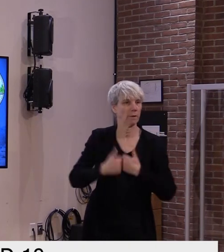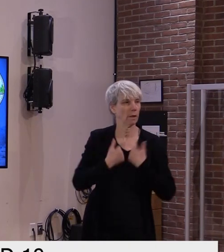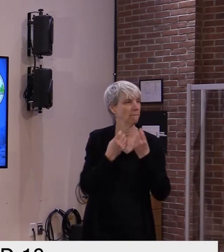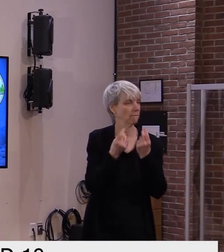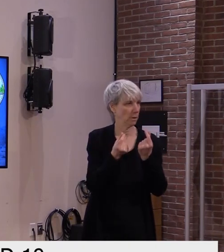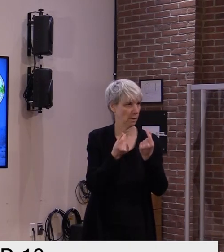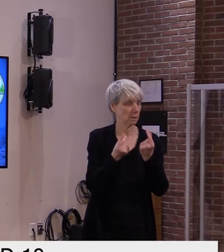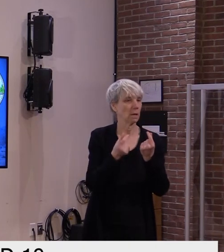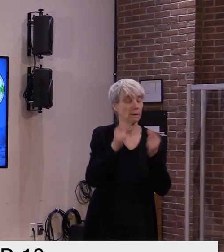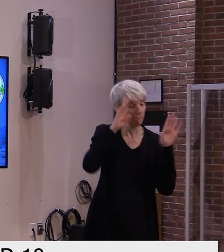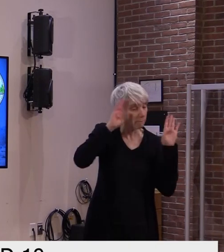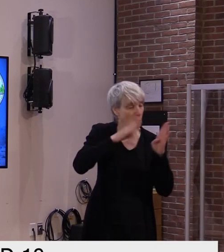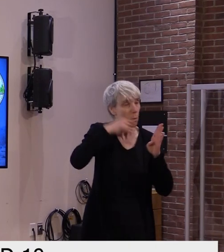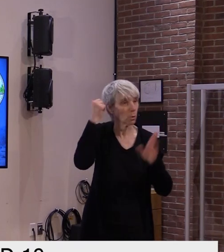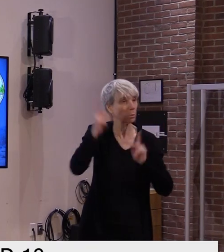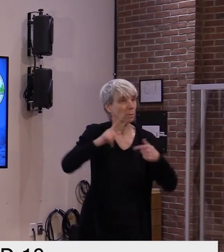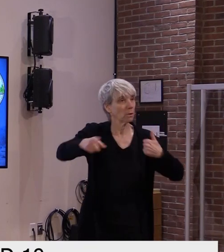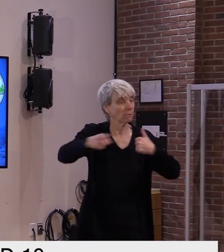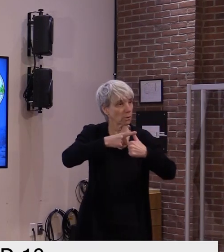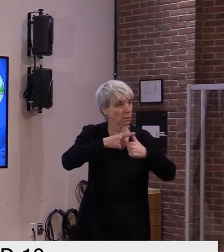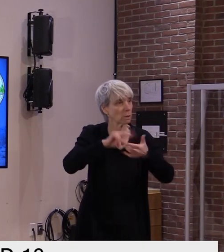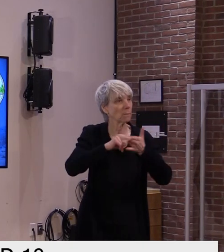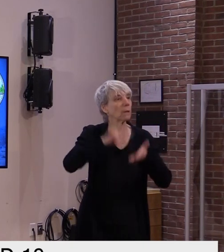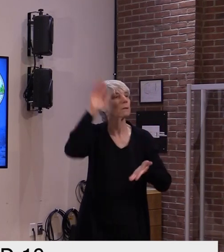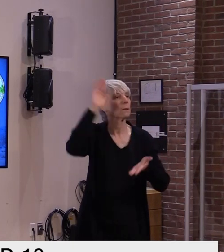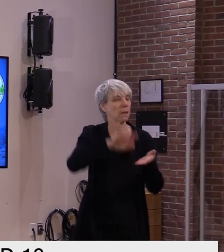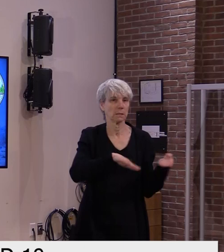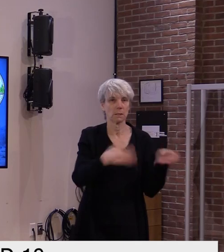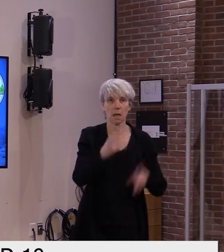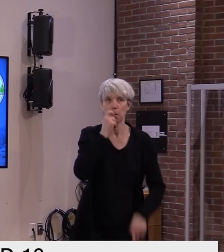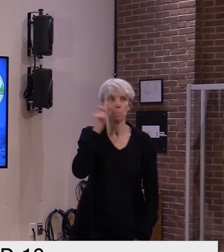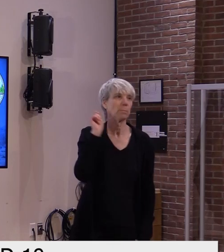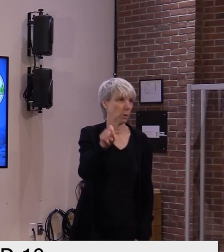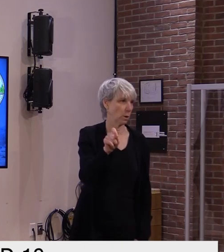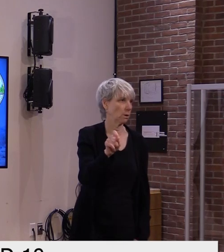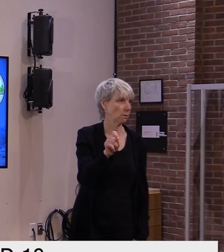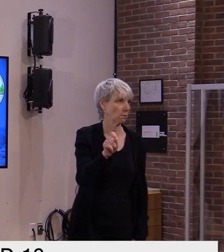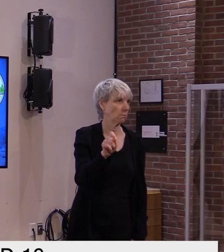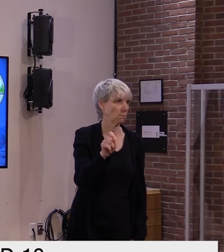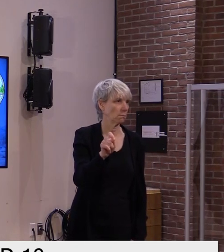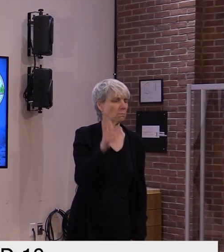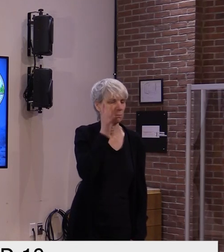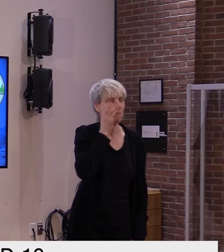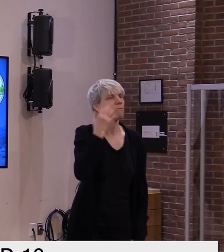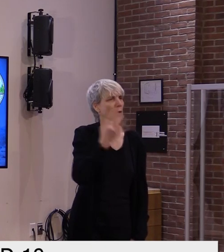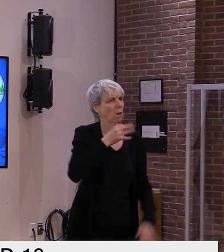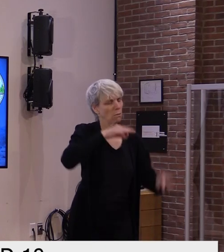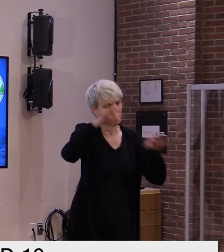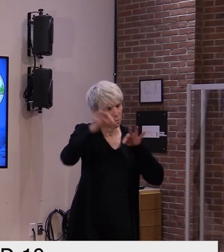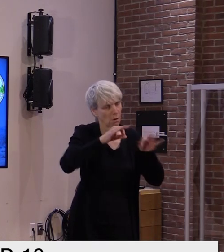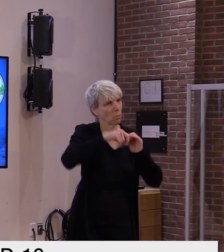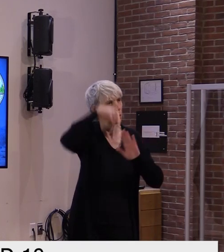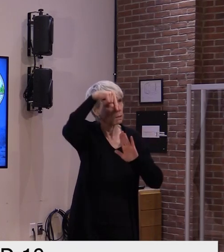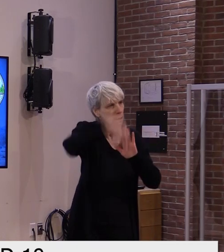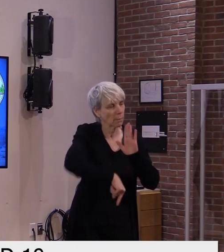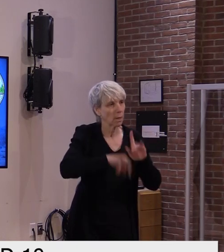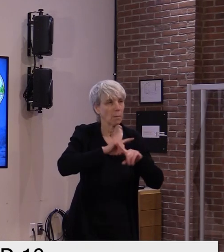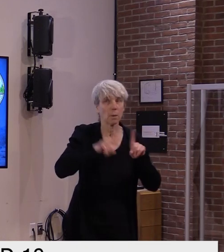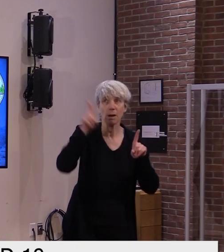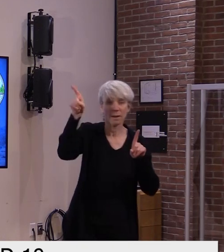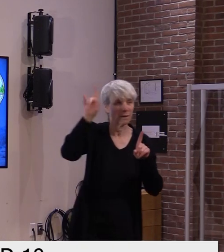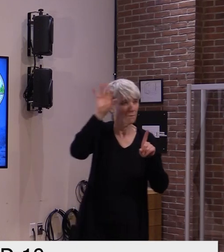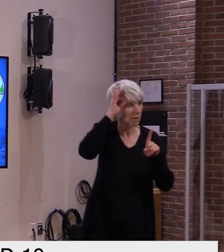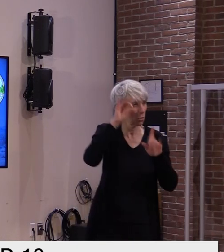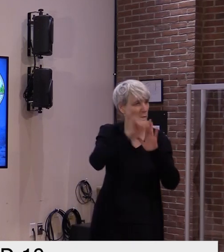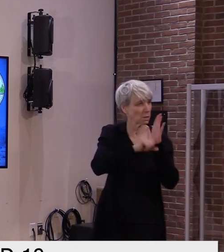that we'll outline for you on Friday. It's not any different than what the government is saying. The government is just saying,